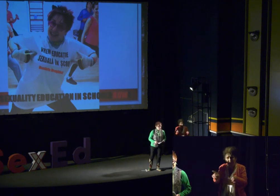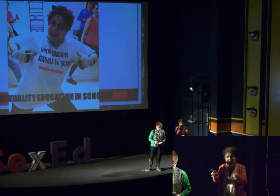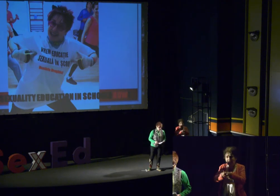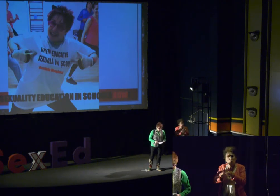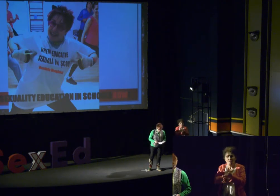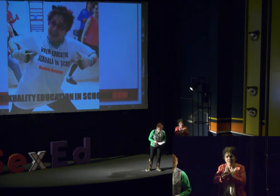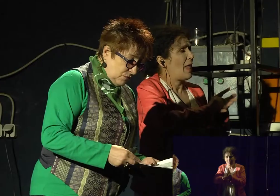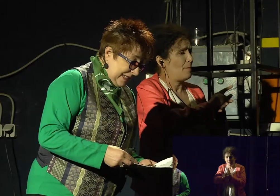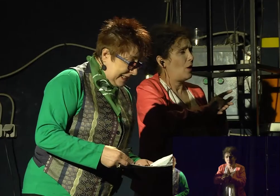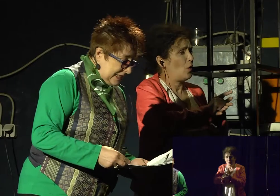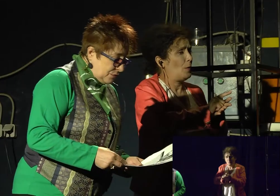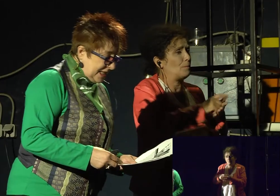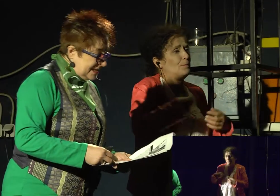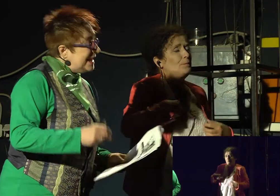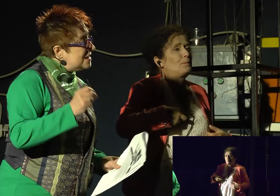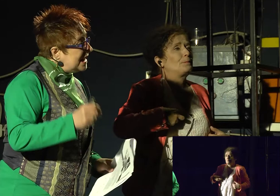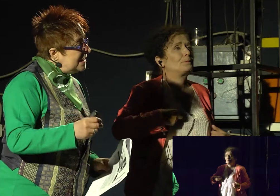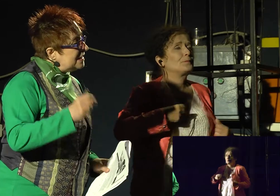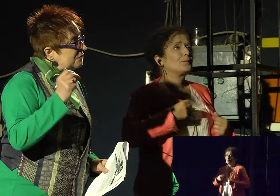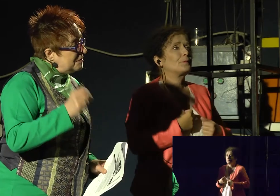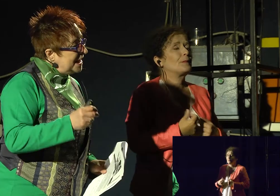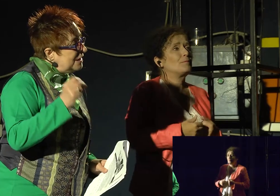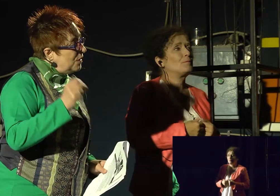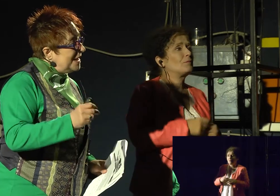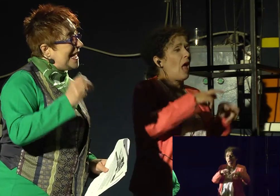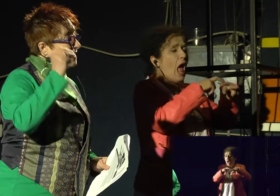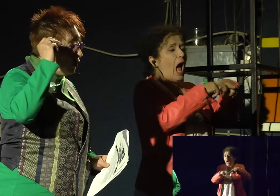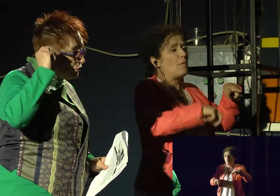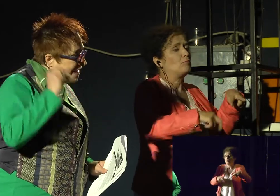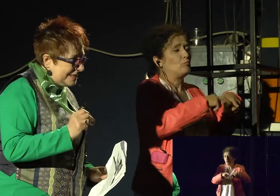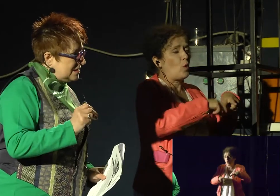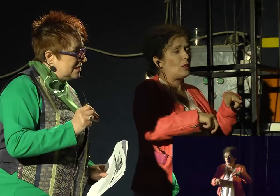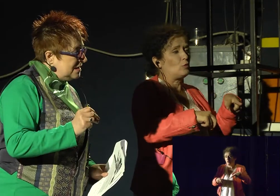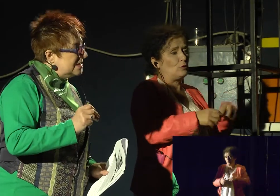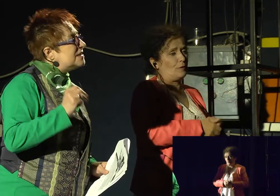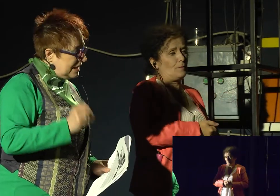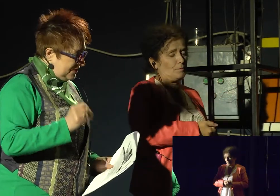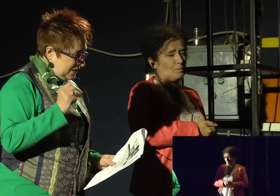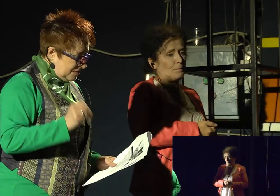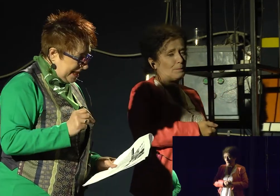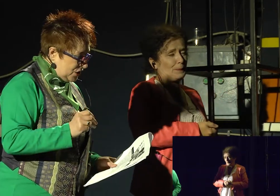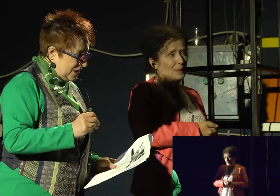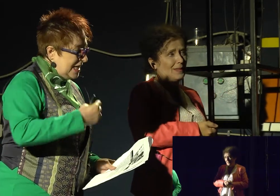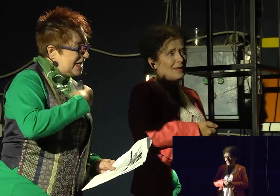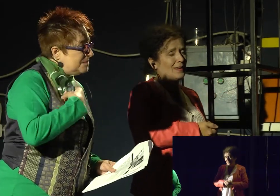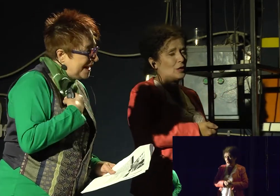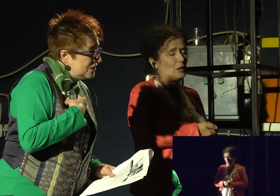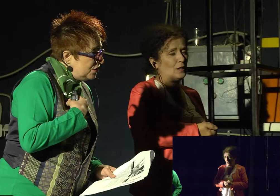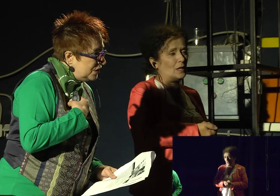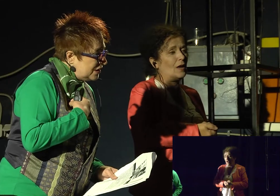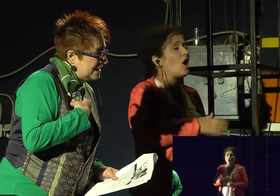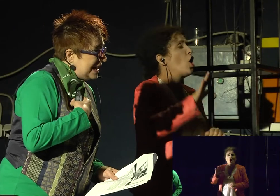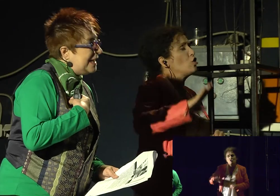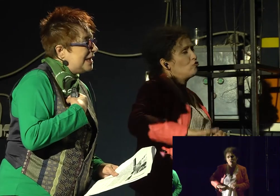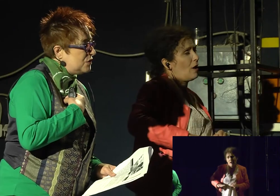the abortion-related decree is the indicator that Romanian women had no right to self-determination. Speaking